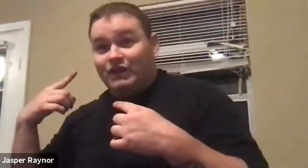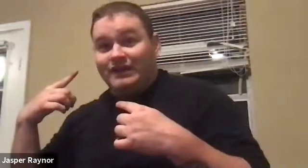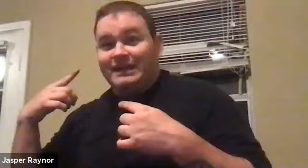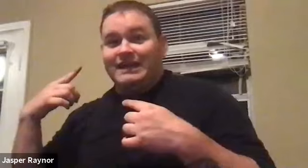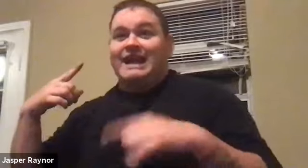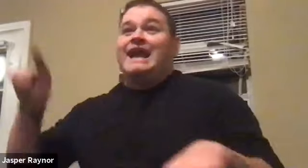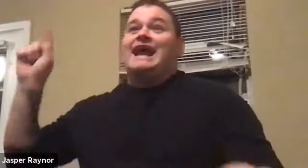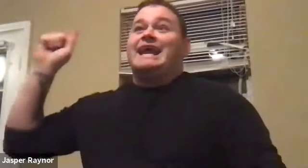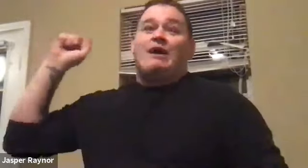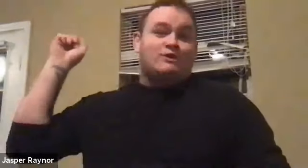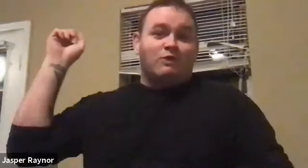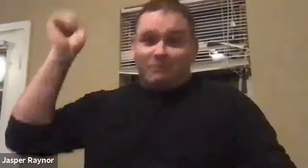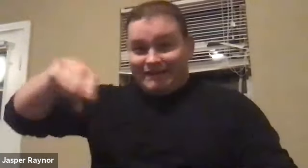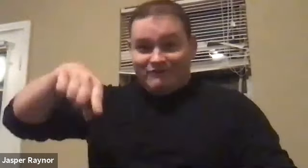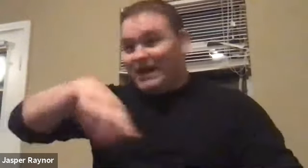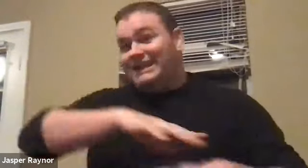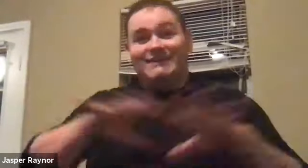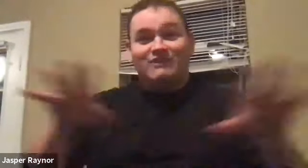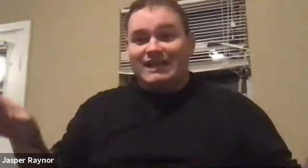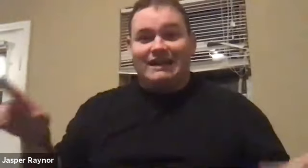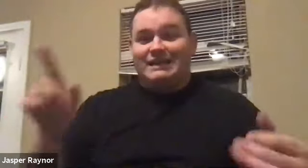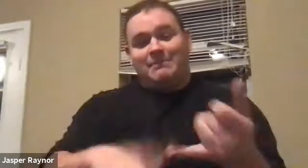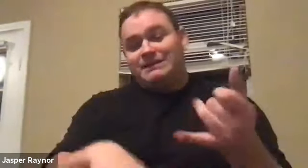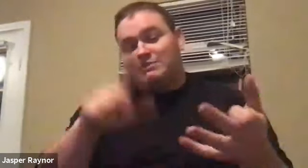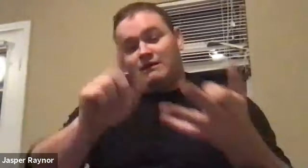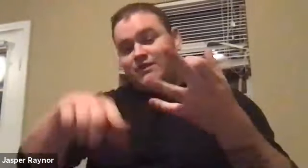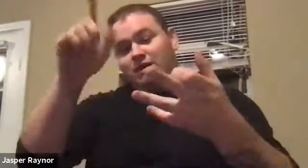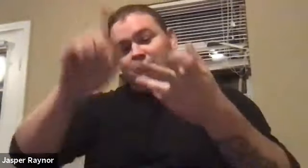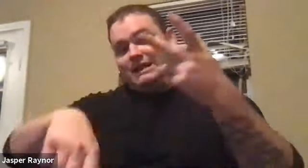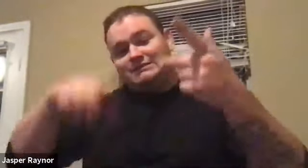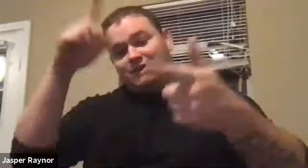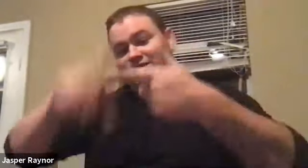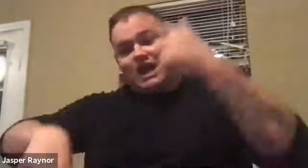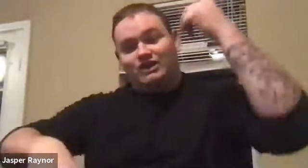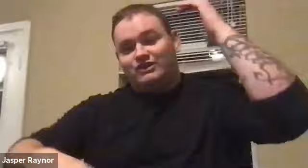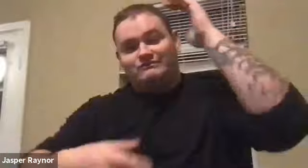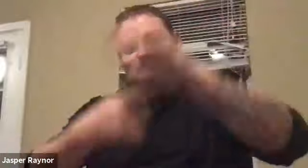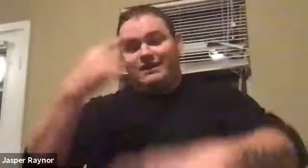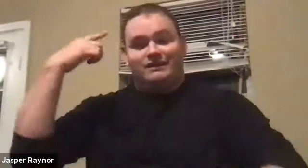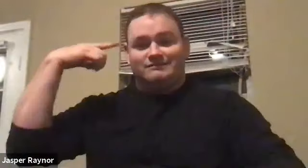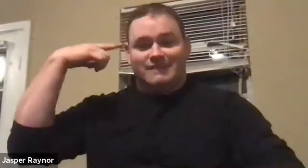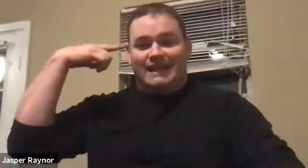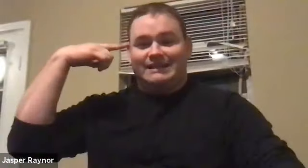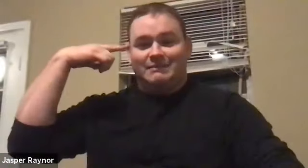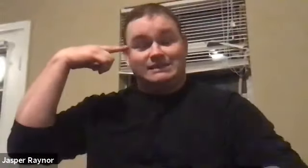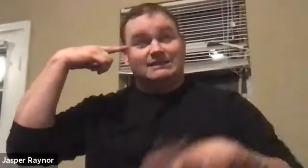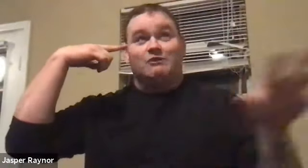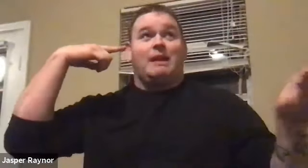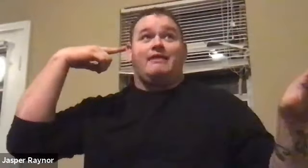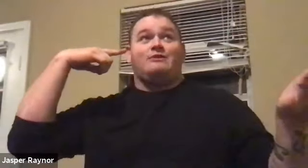hearing. And I was whooping everybody at everything I did: baseball, football, basketball, soccer, academic, except for math. I was